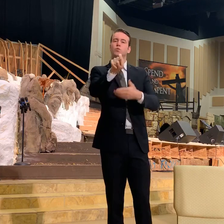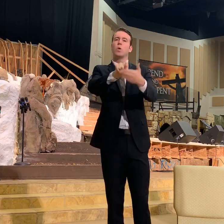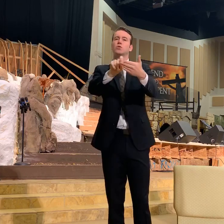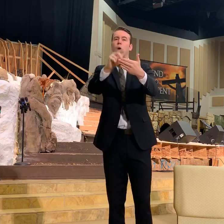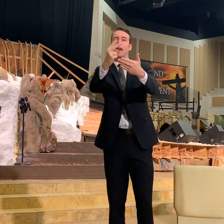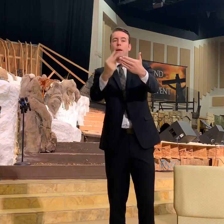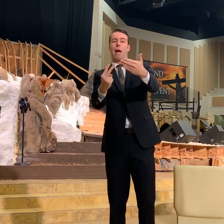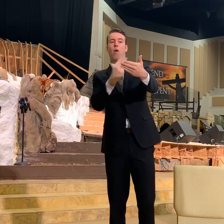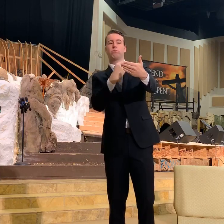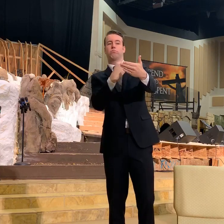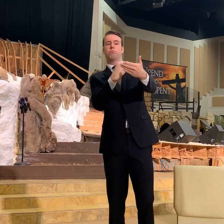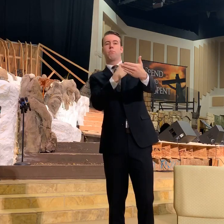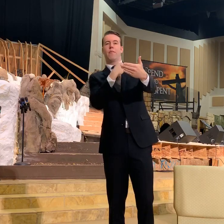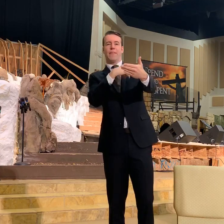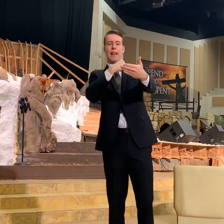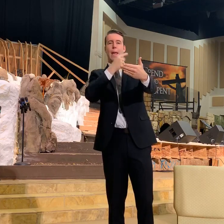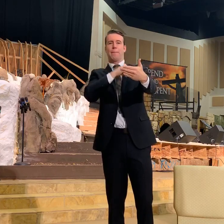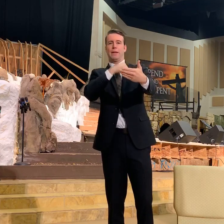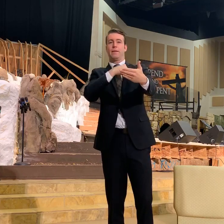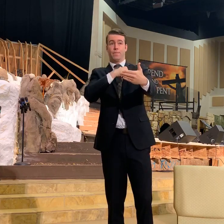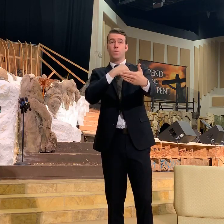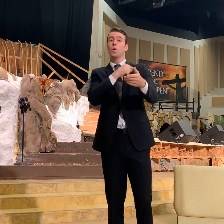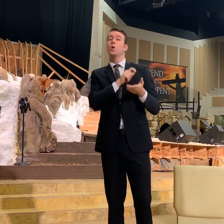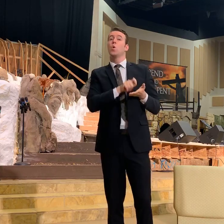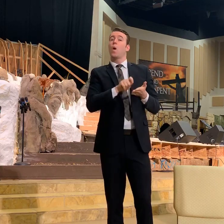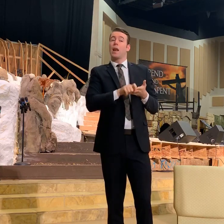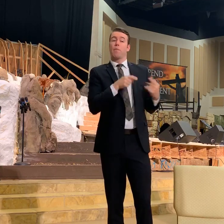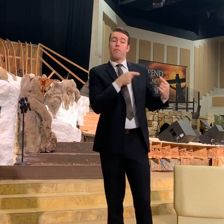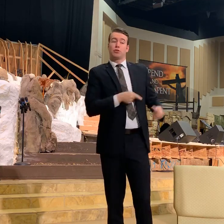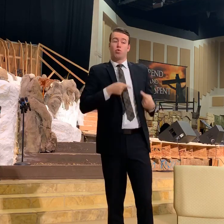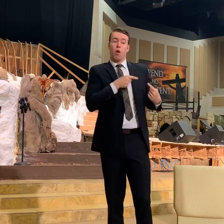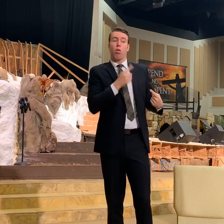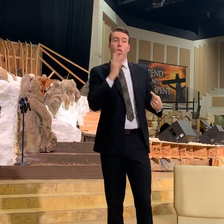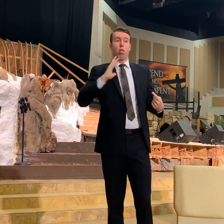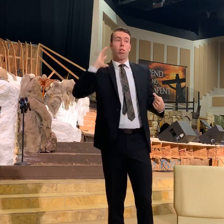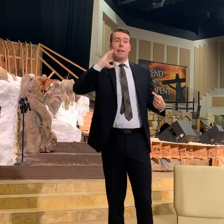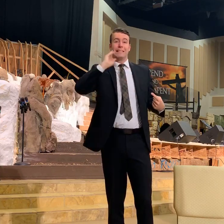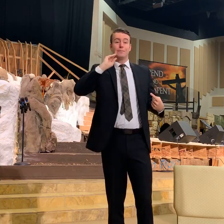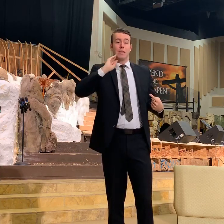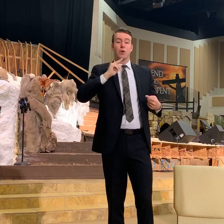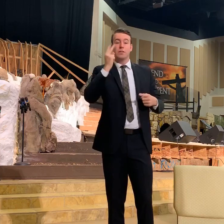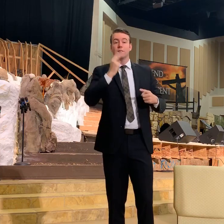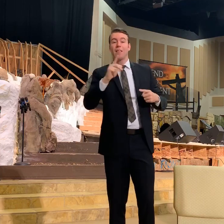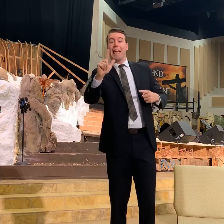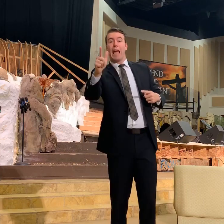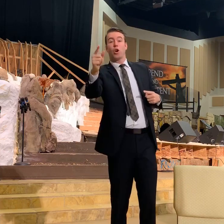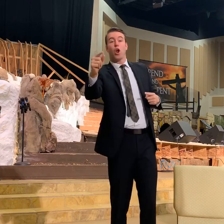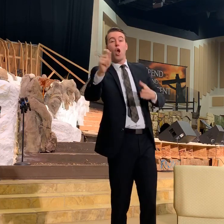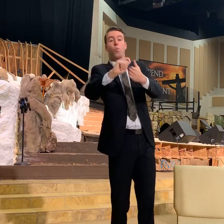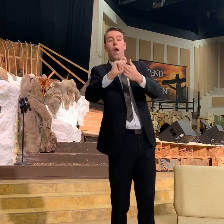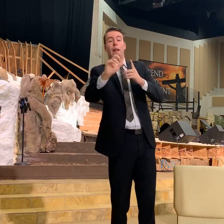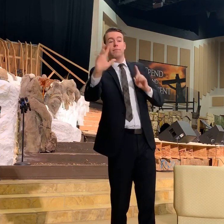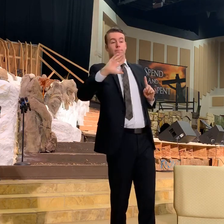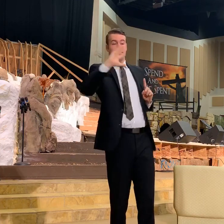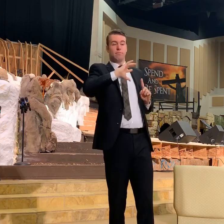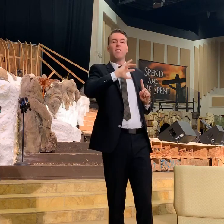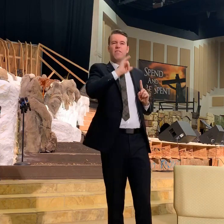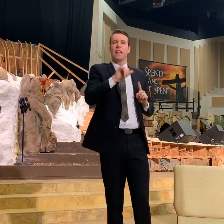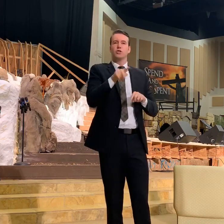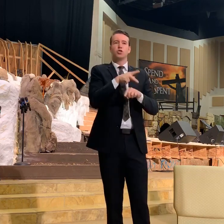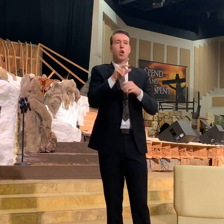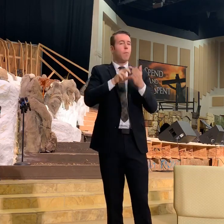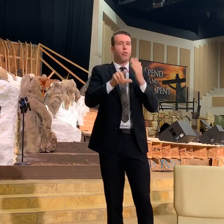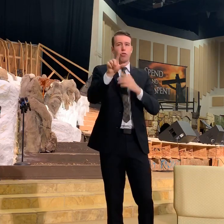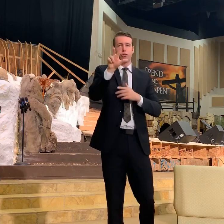the very least, he's writing about the struggle he's in, the struggle he went through. So we're going to pick up in the middle of this. Let's look at verse